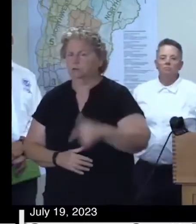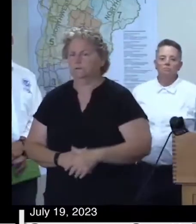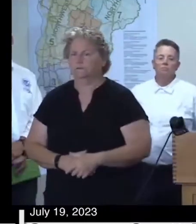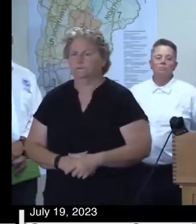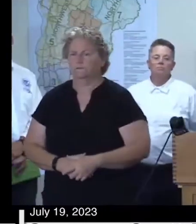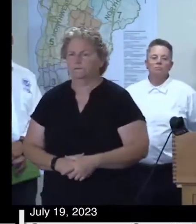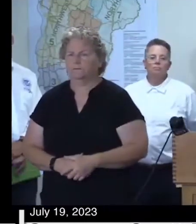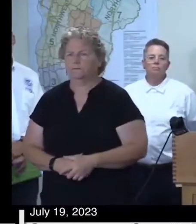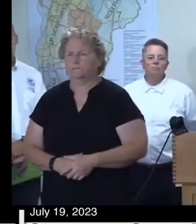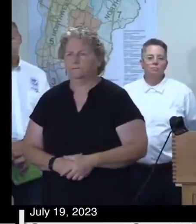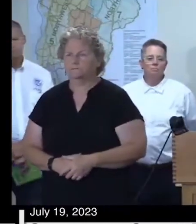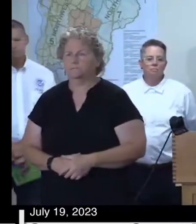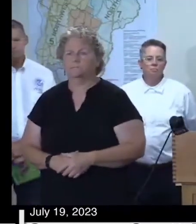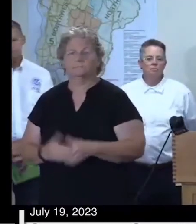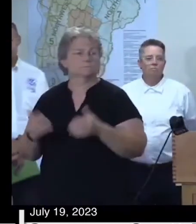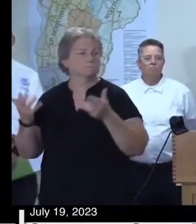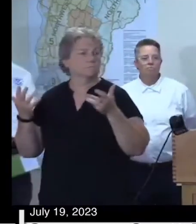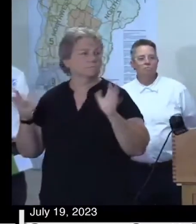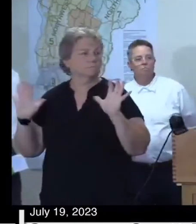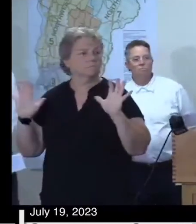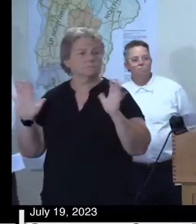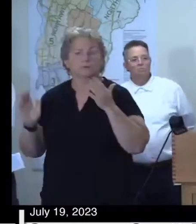Okay. That's all. Thank you so much. Thank you.